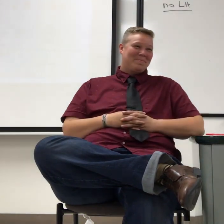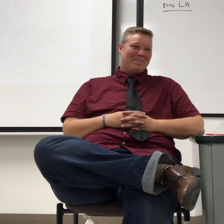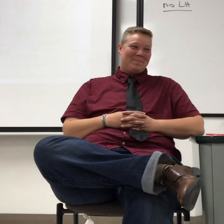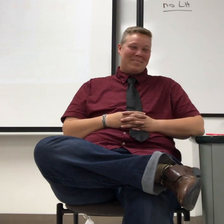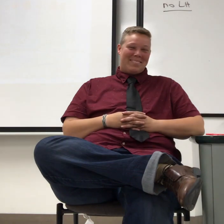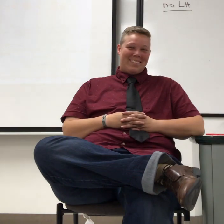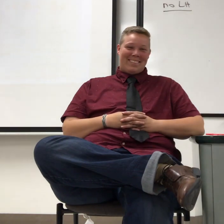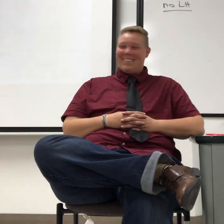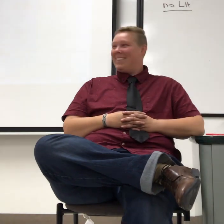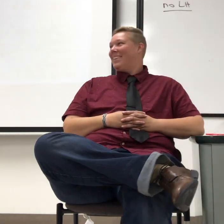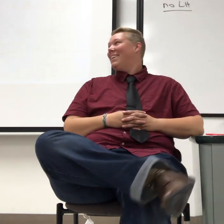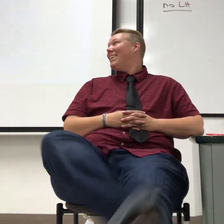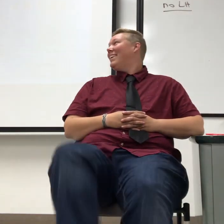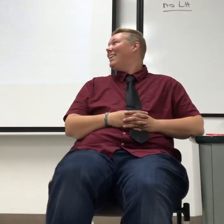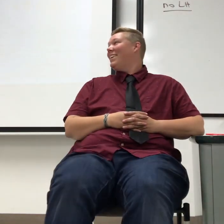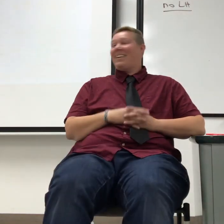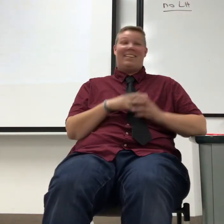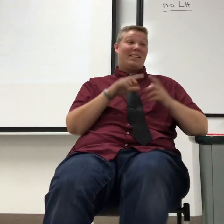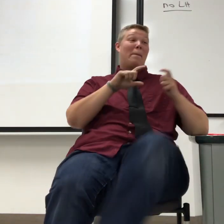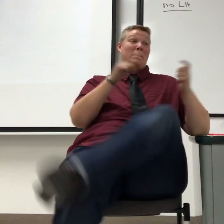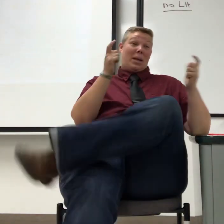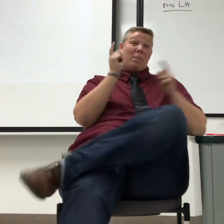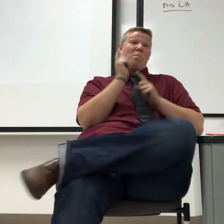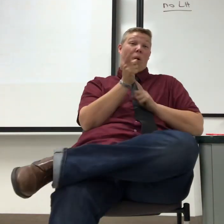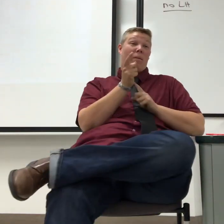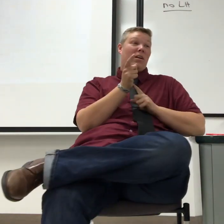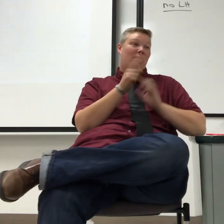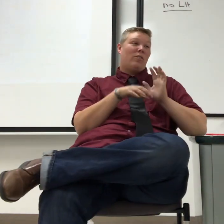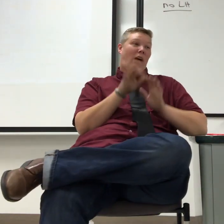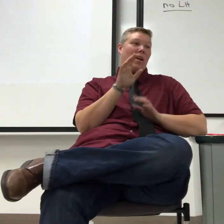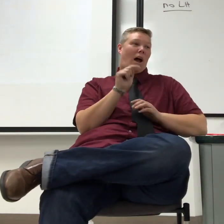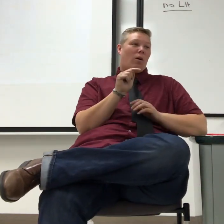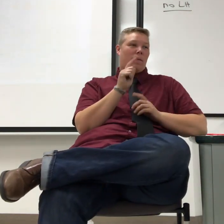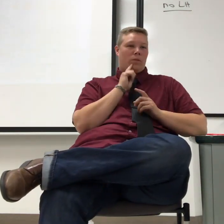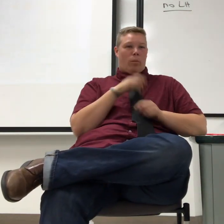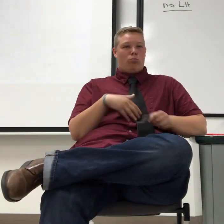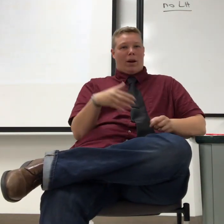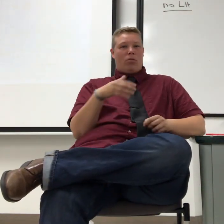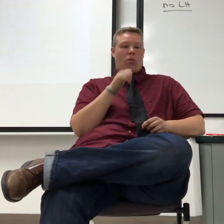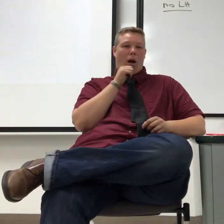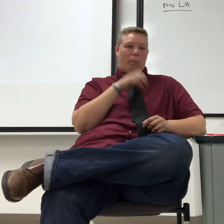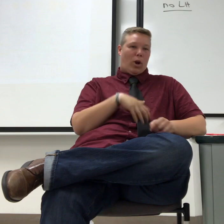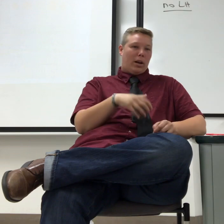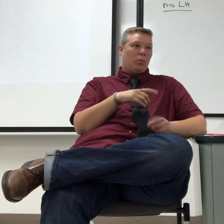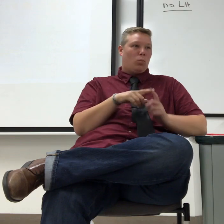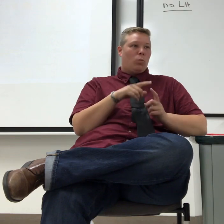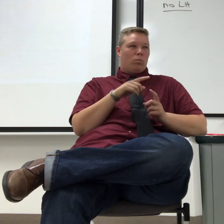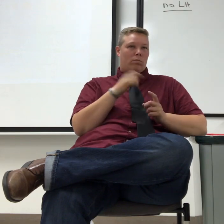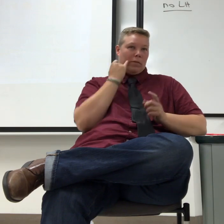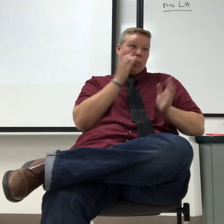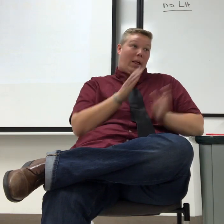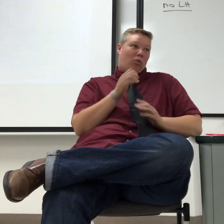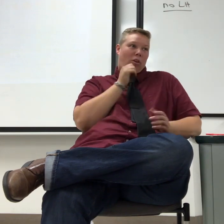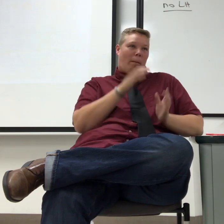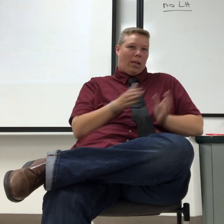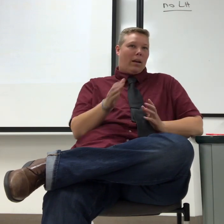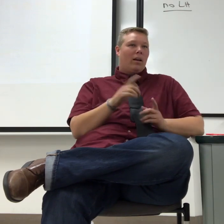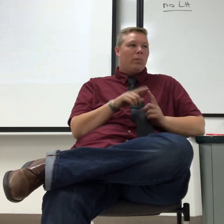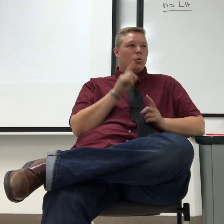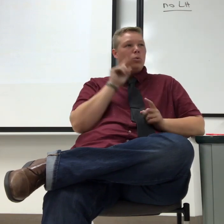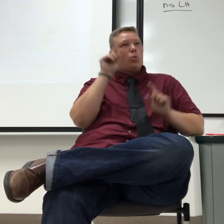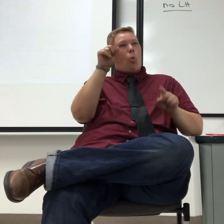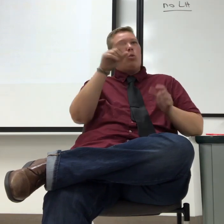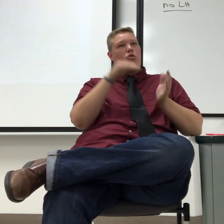So that's a big moment to find that out, whether you're planning it or not. You find out, and you want to go to the